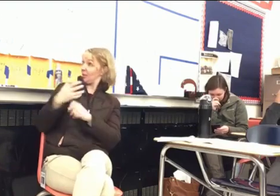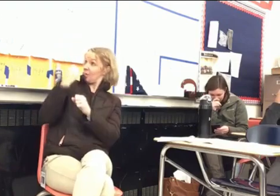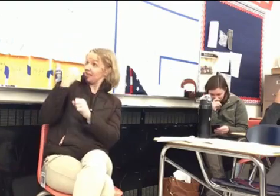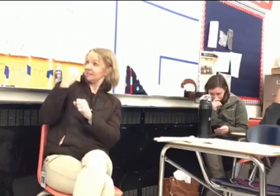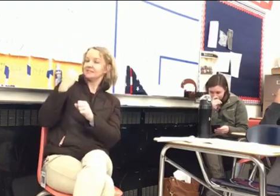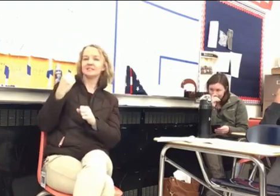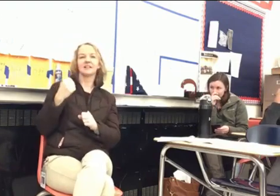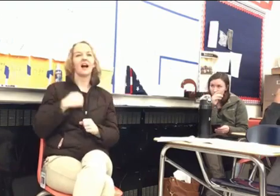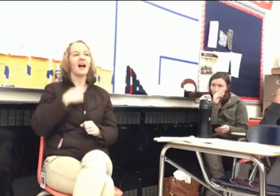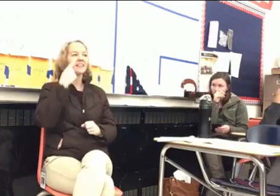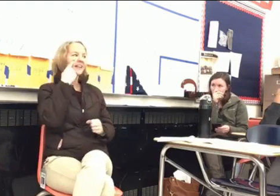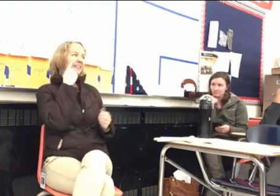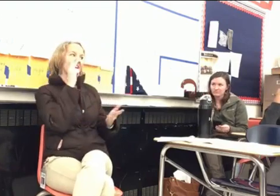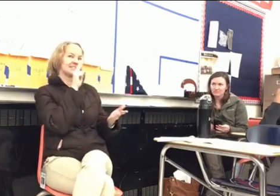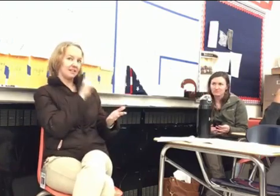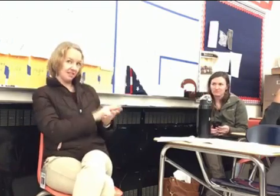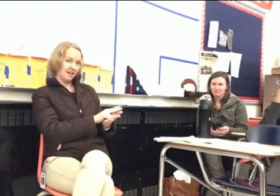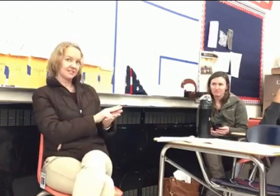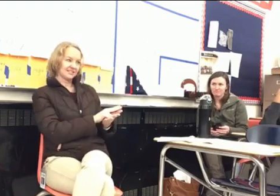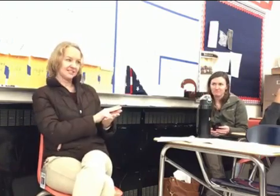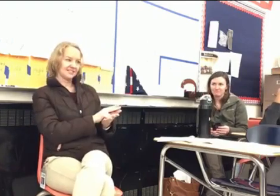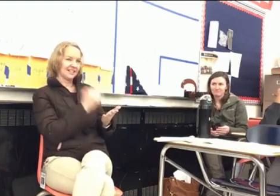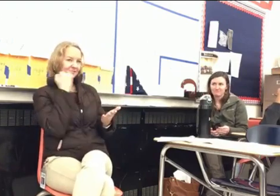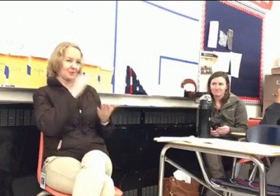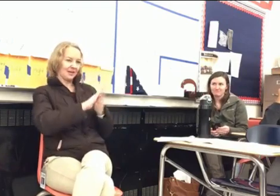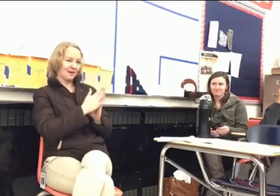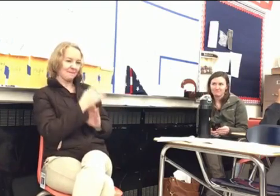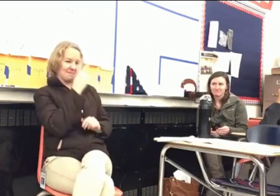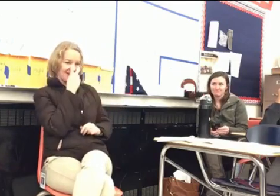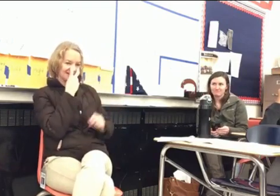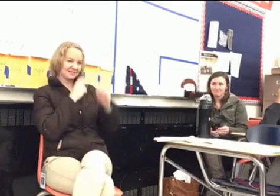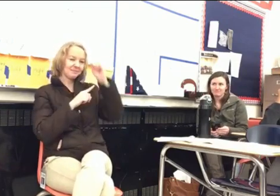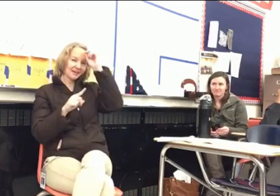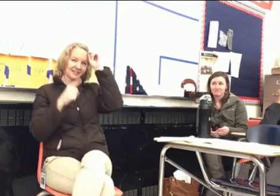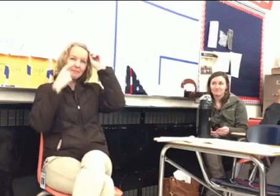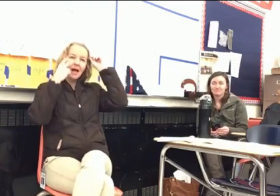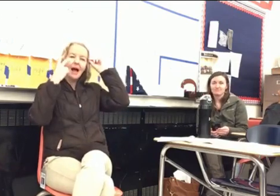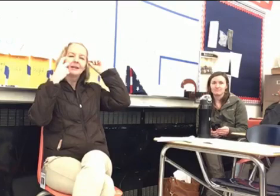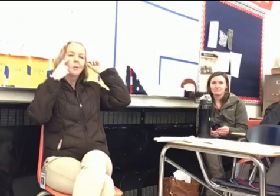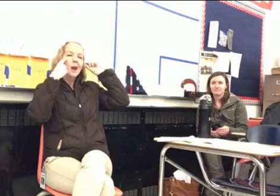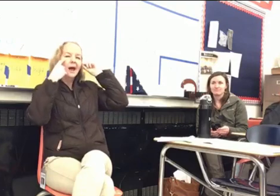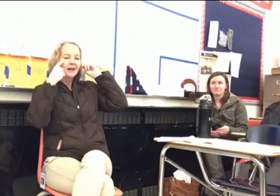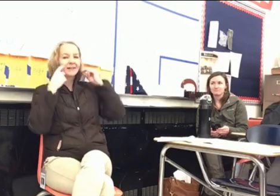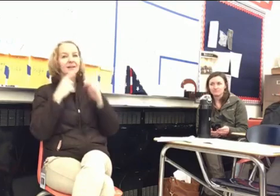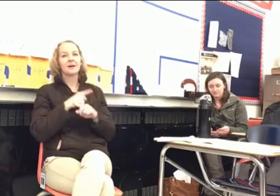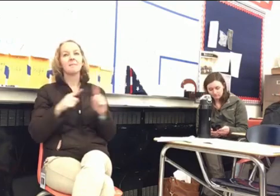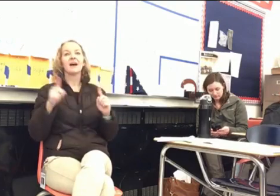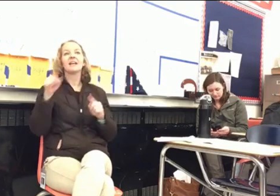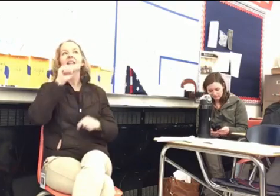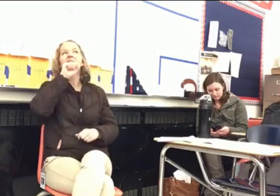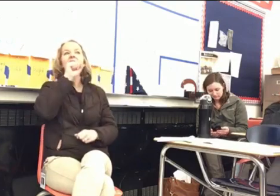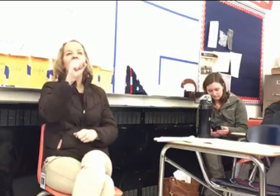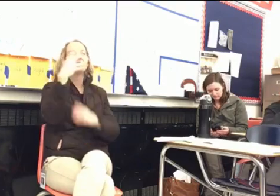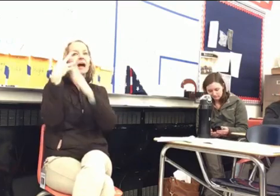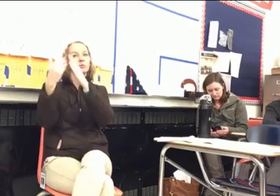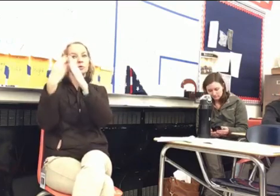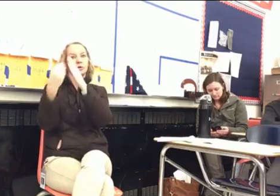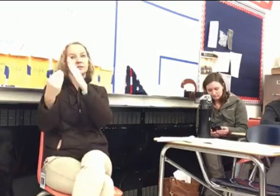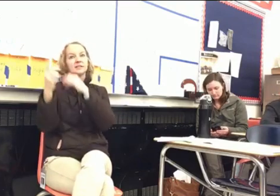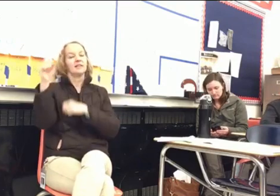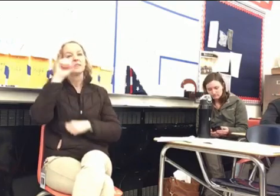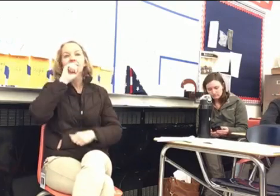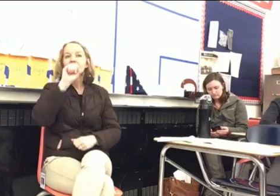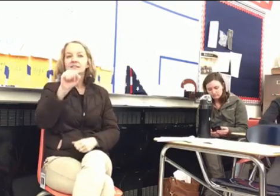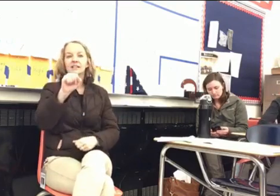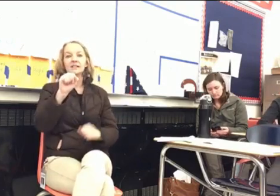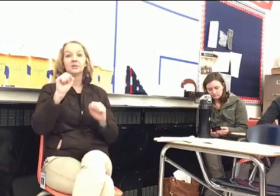I think that would be considered a loss. Undoubtedly. Now, one thing about Theodore Roosevelt, though, is he loved the outdoors. That was something really big about him. For